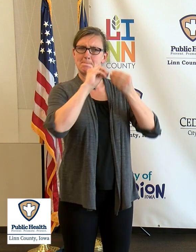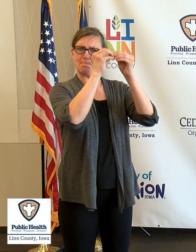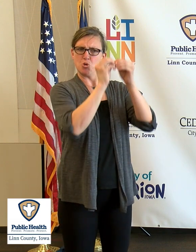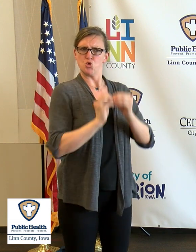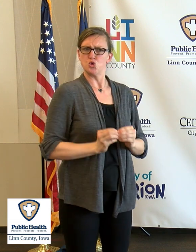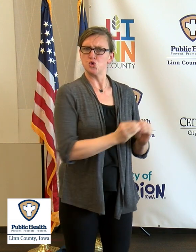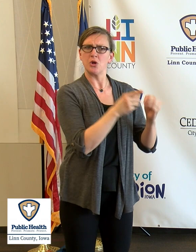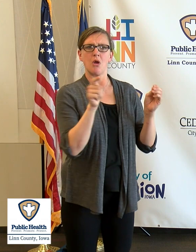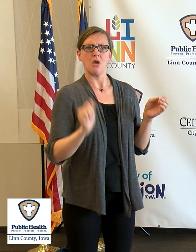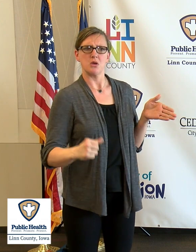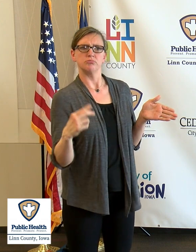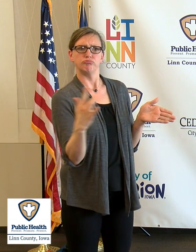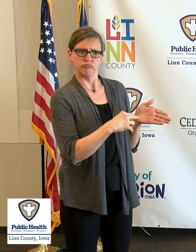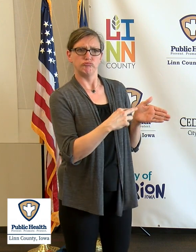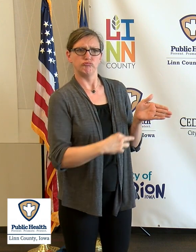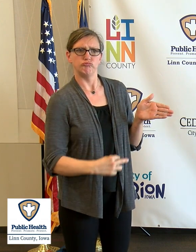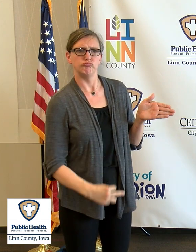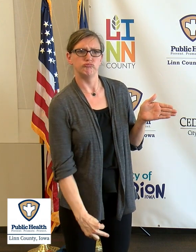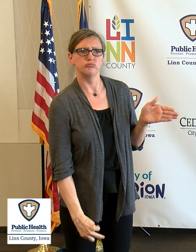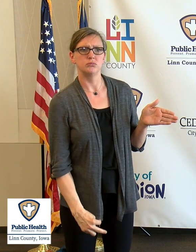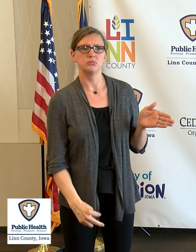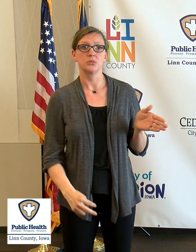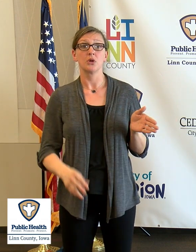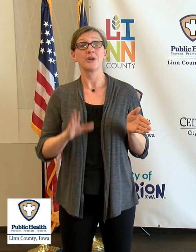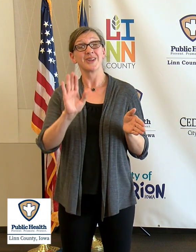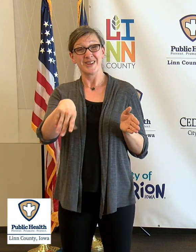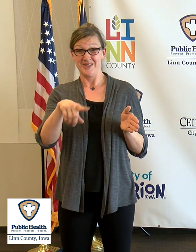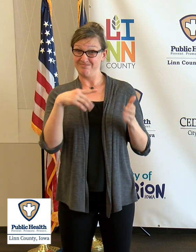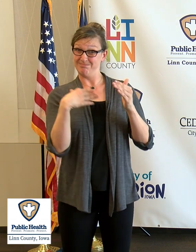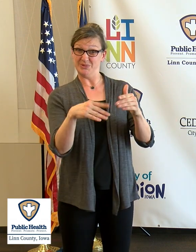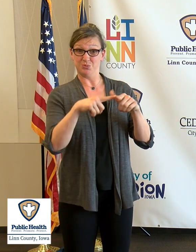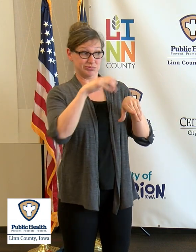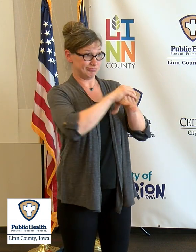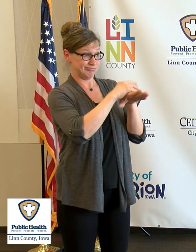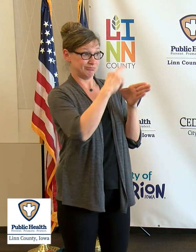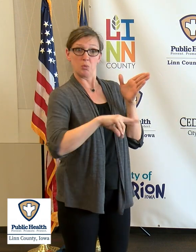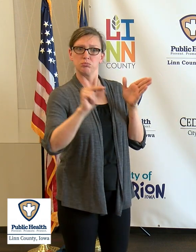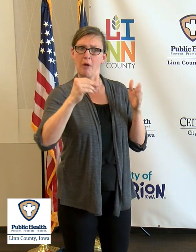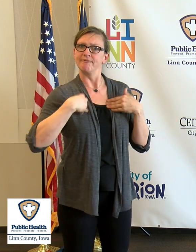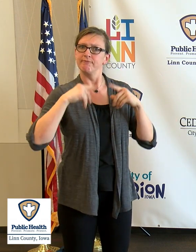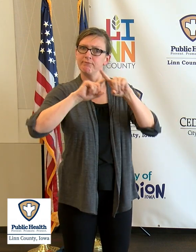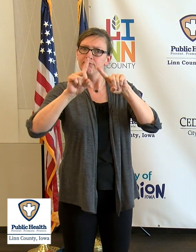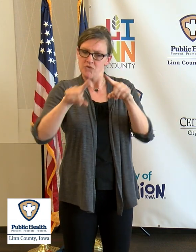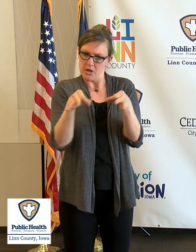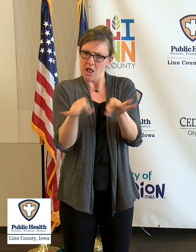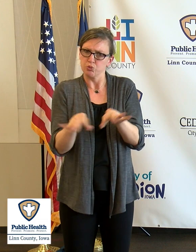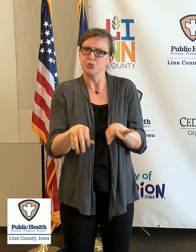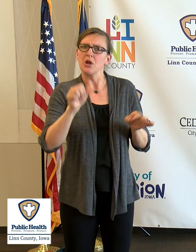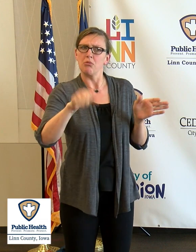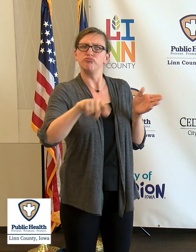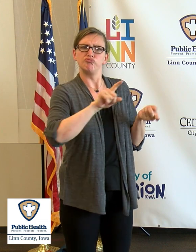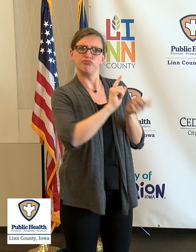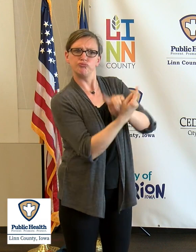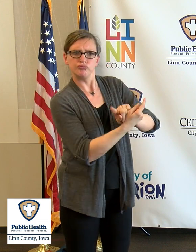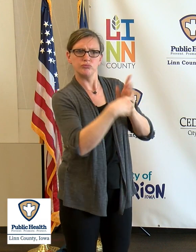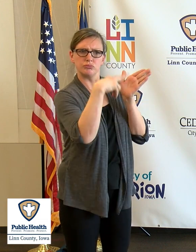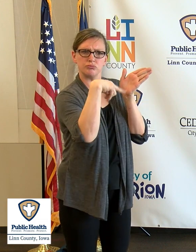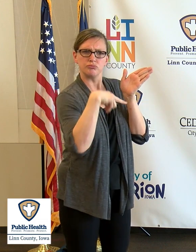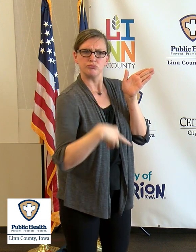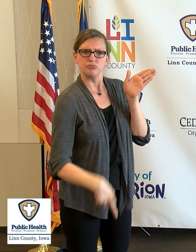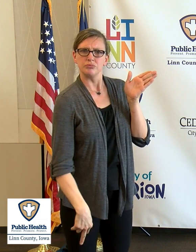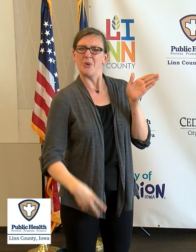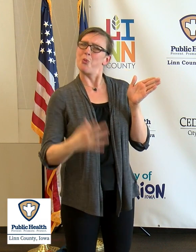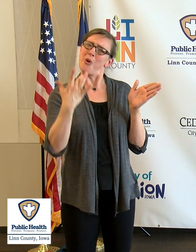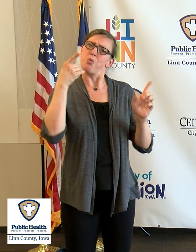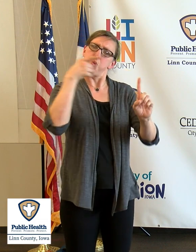languages. This new capability allows the community to understand the impact of